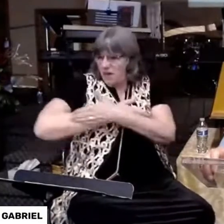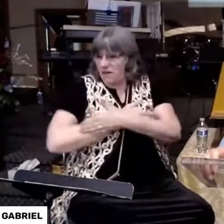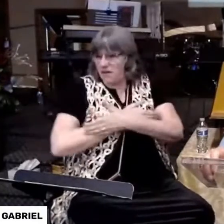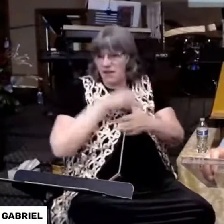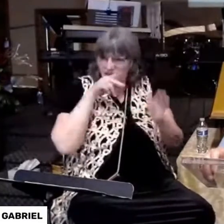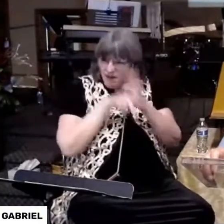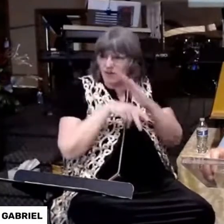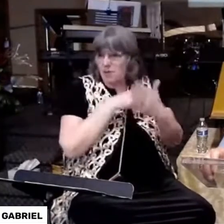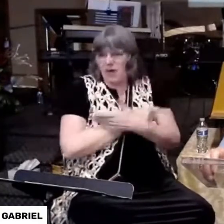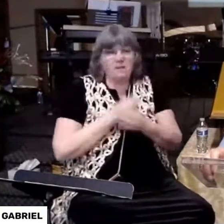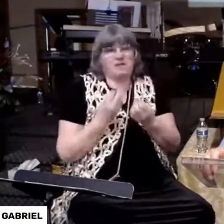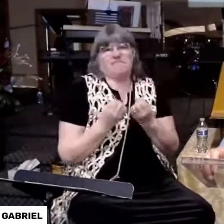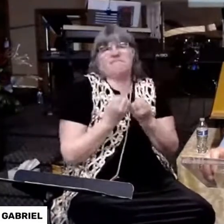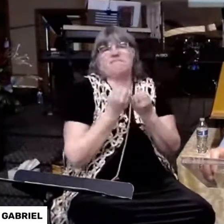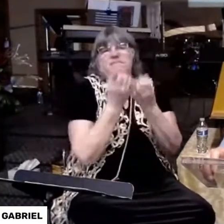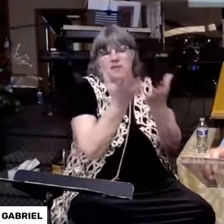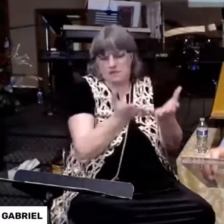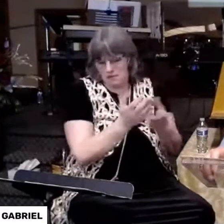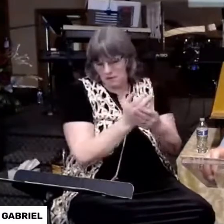especially young children.